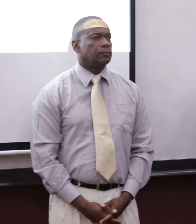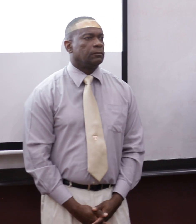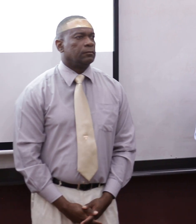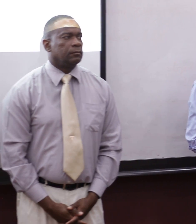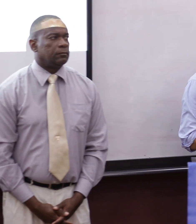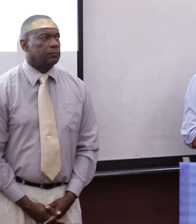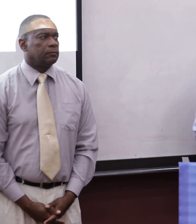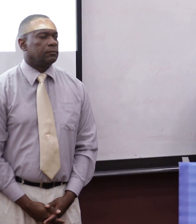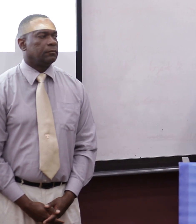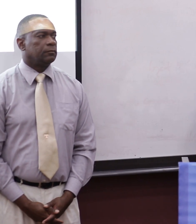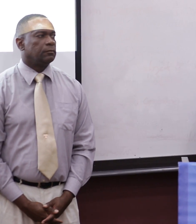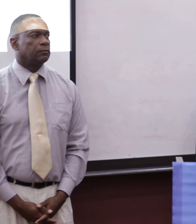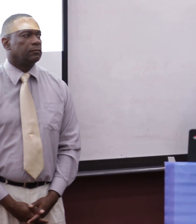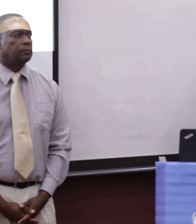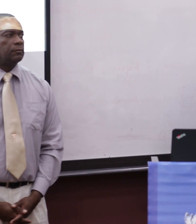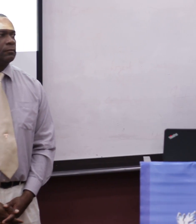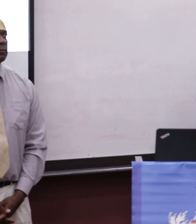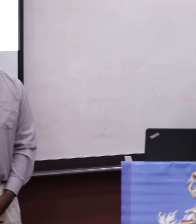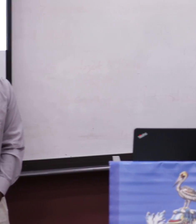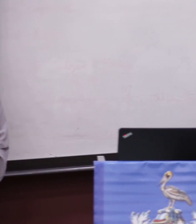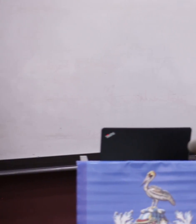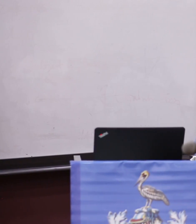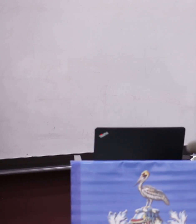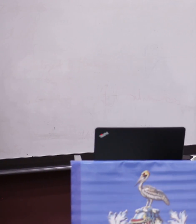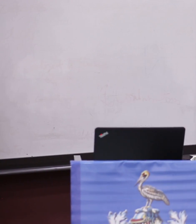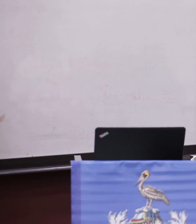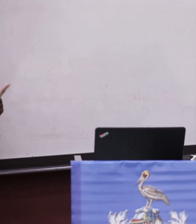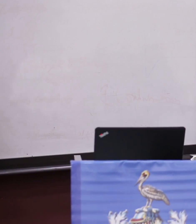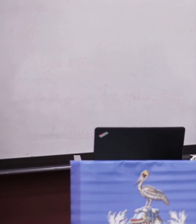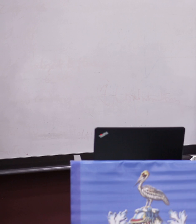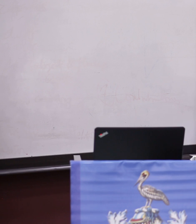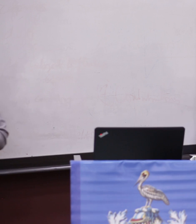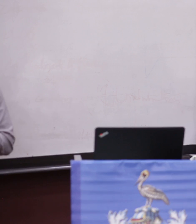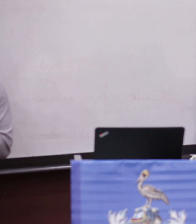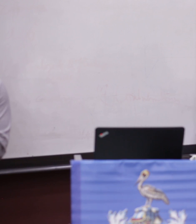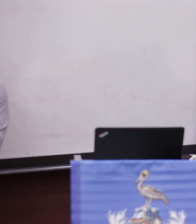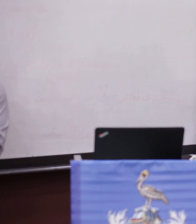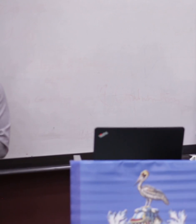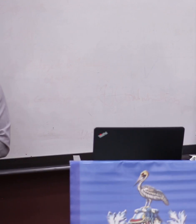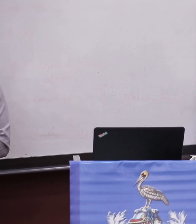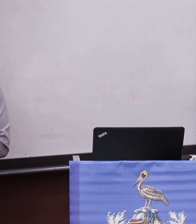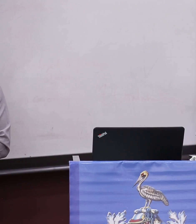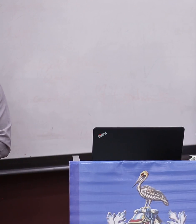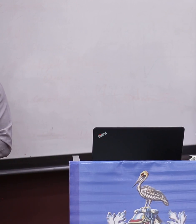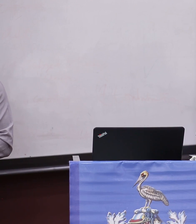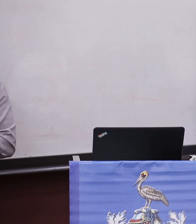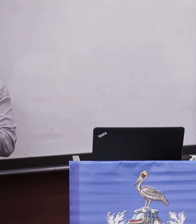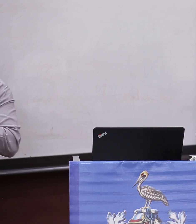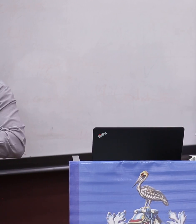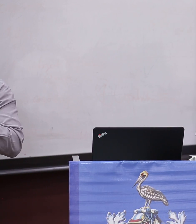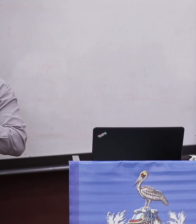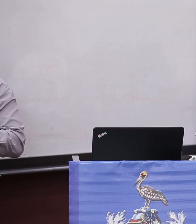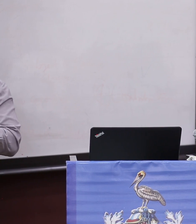Okay, I actually followed Danica. Do you remember we filmed UE around UE? We actually were evicted from